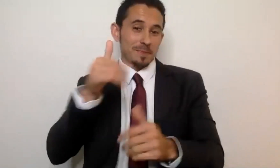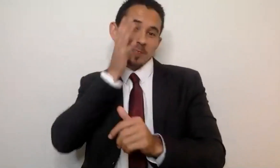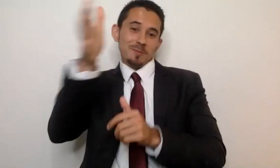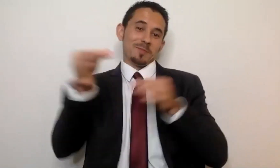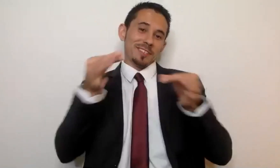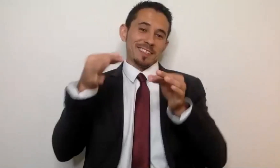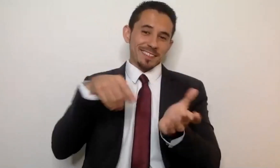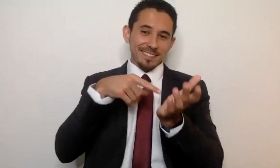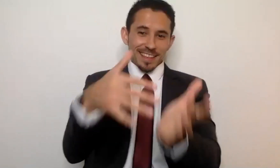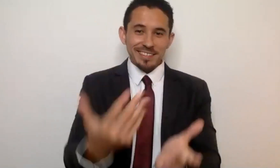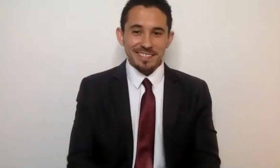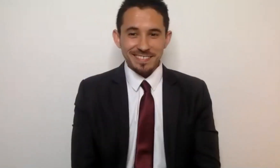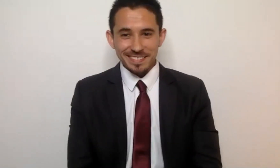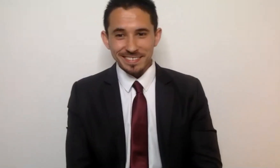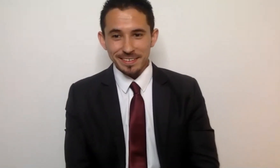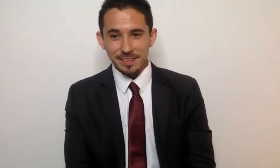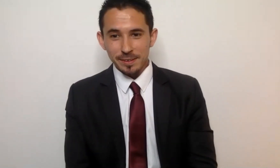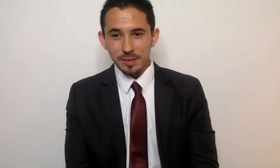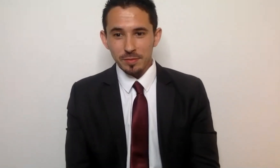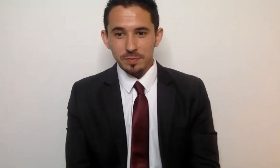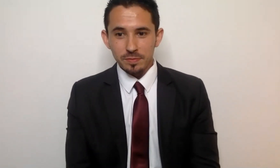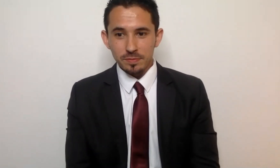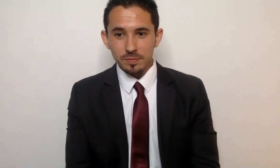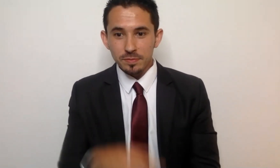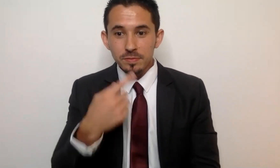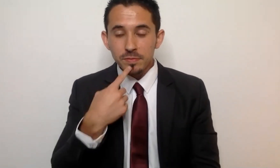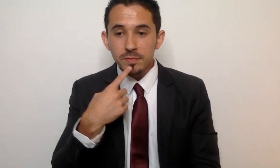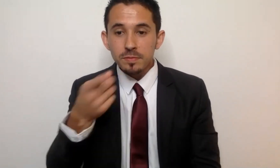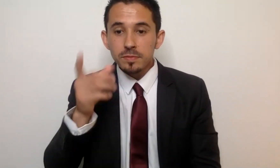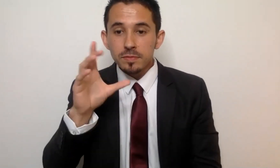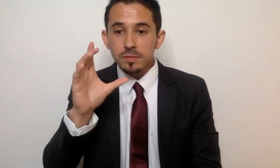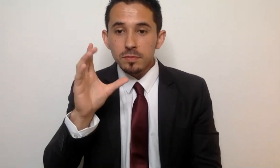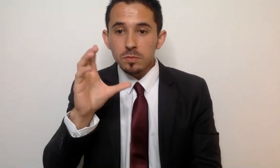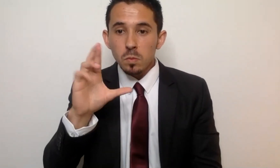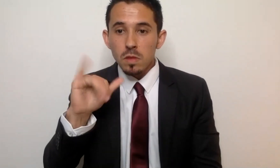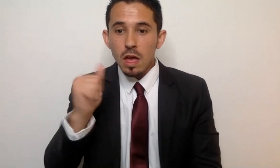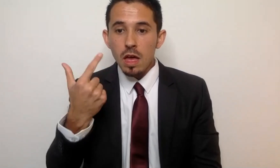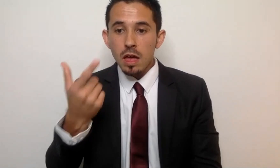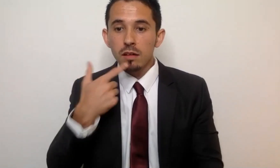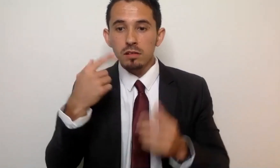this together, so we're going to, you know, that's something that would be a future direction of the study as well.